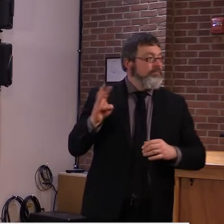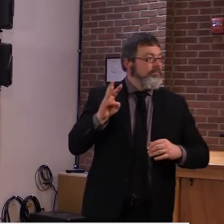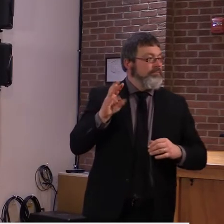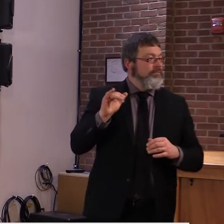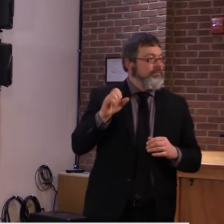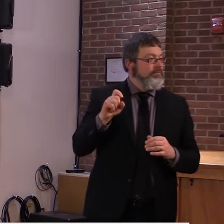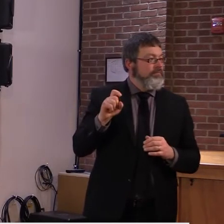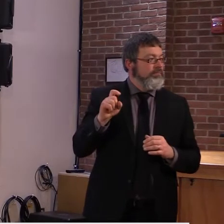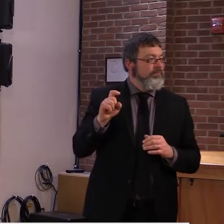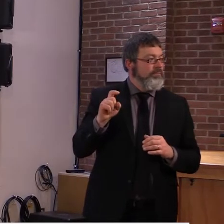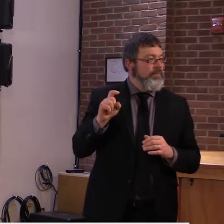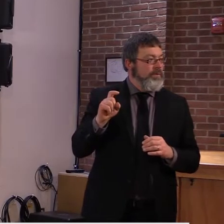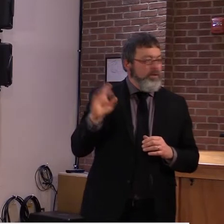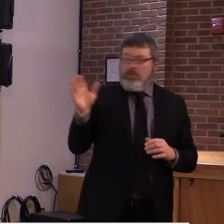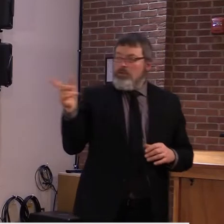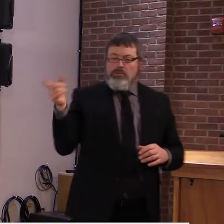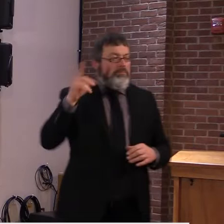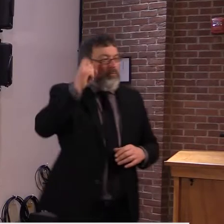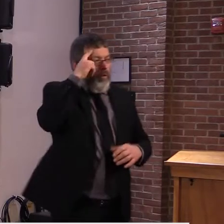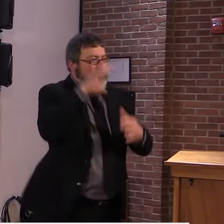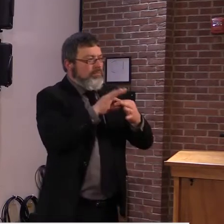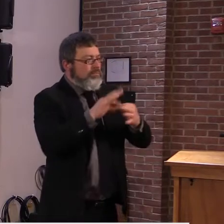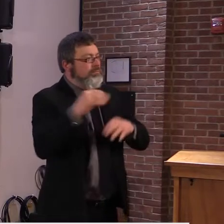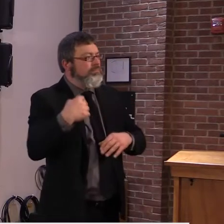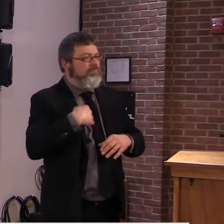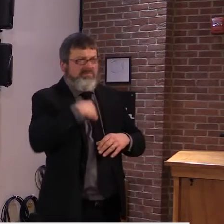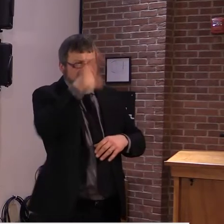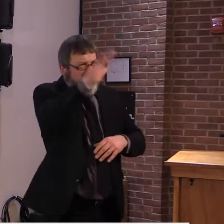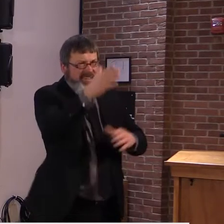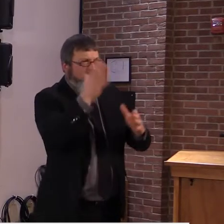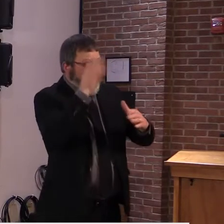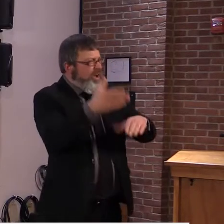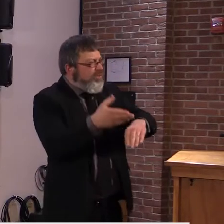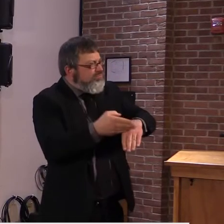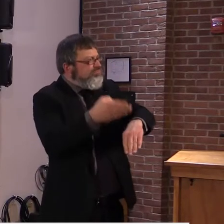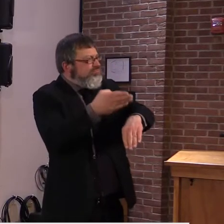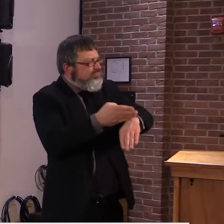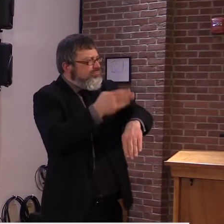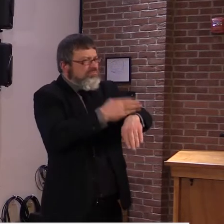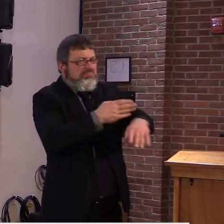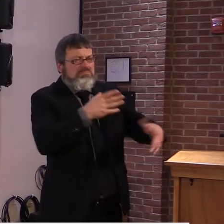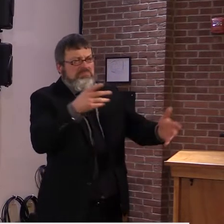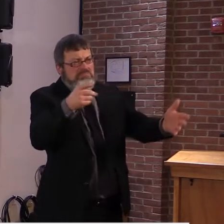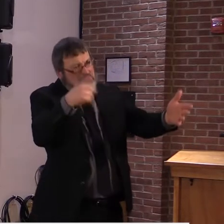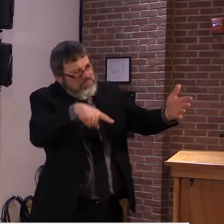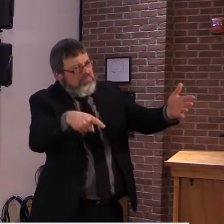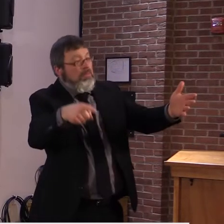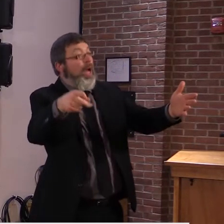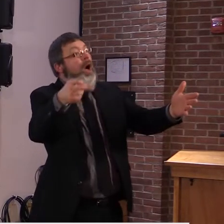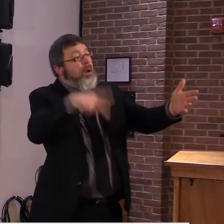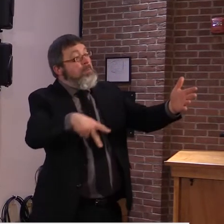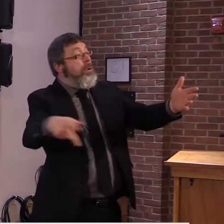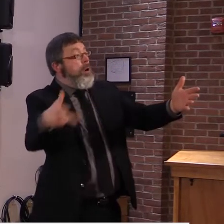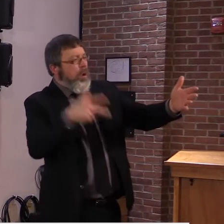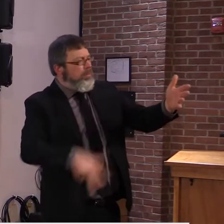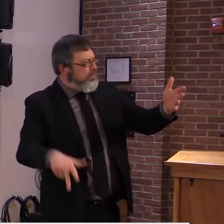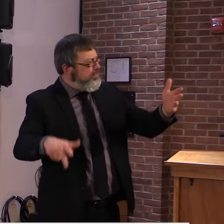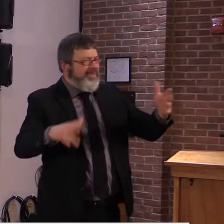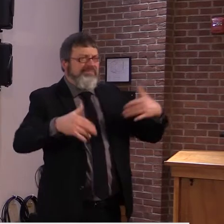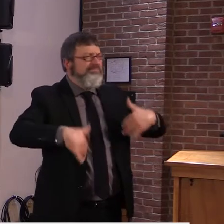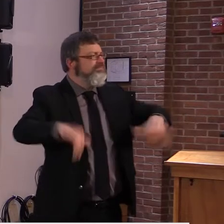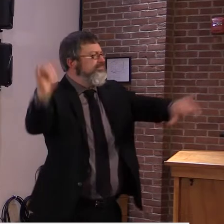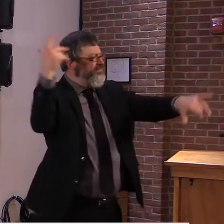we'll get better at this as well. I mean, this is just the first week, and we'll continue to strive to become